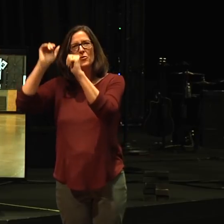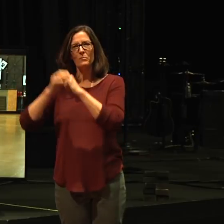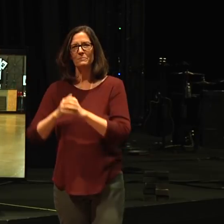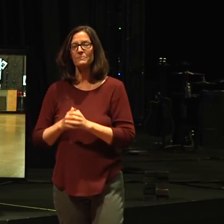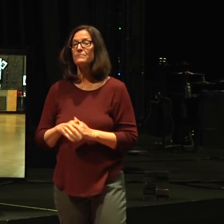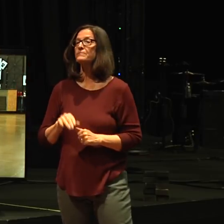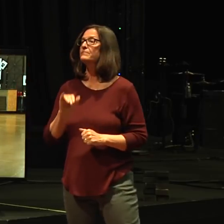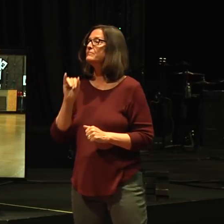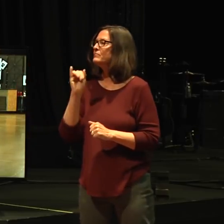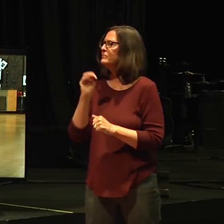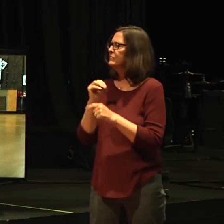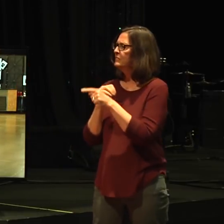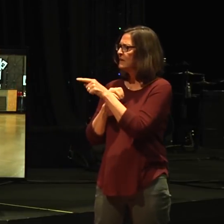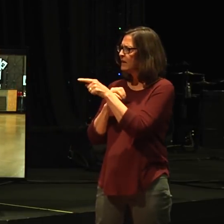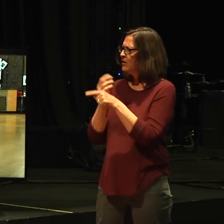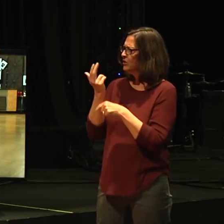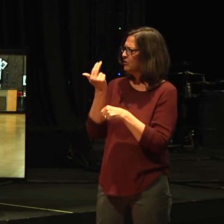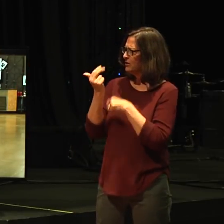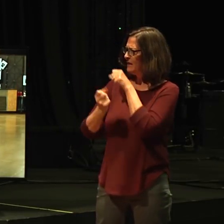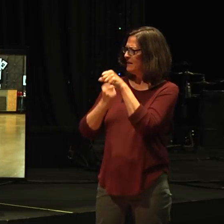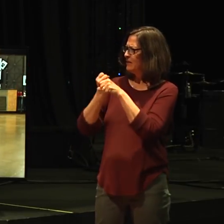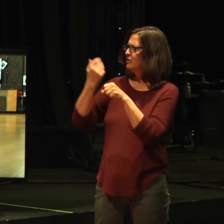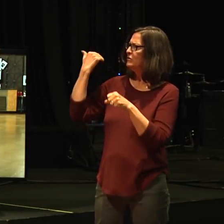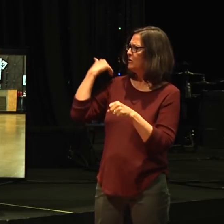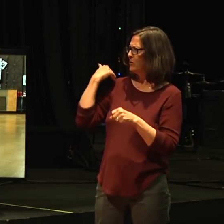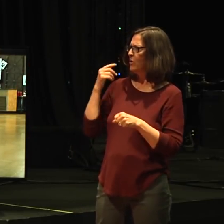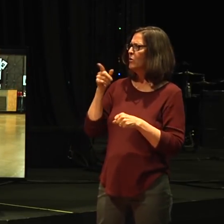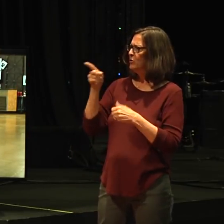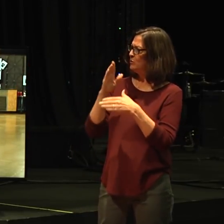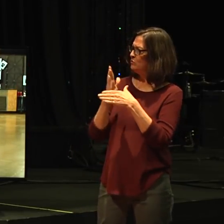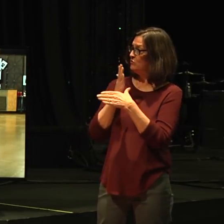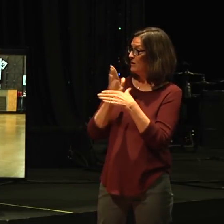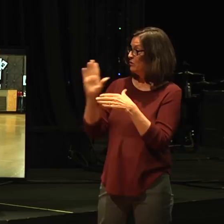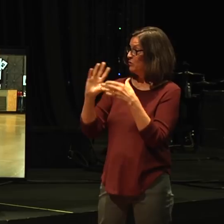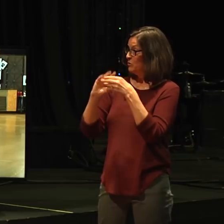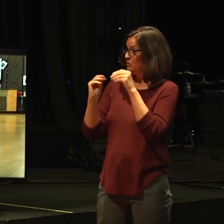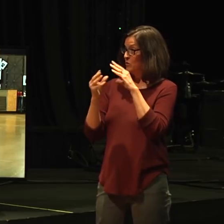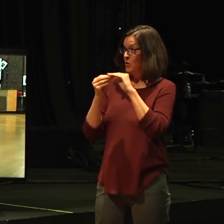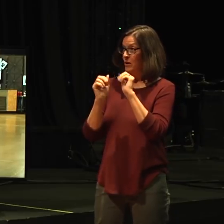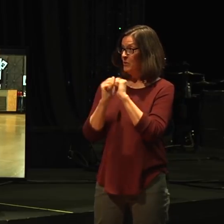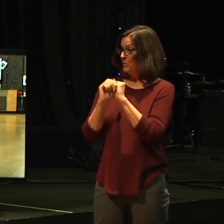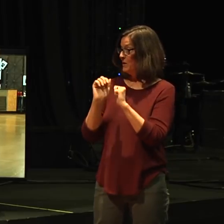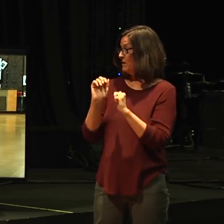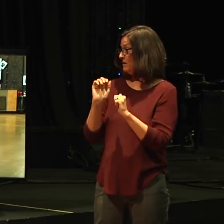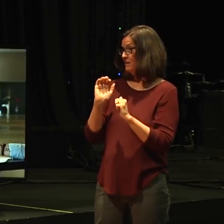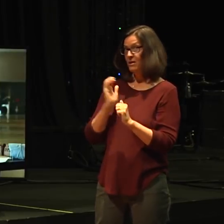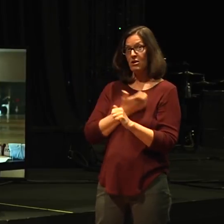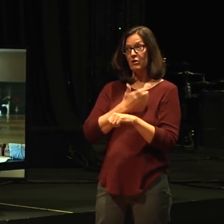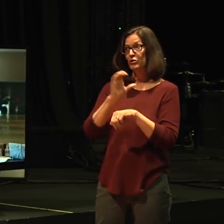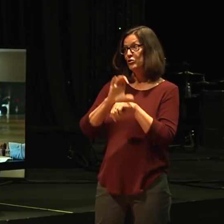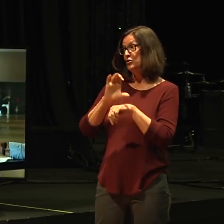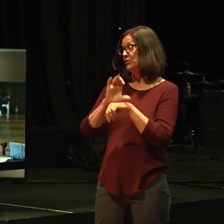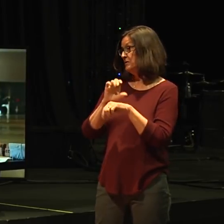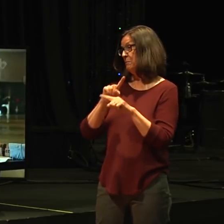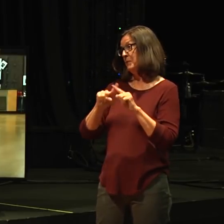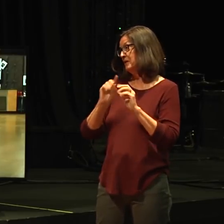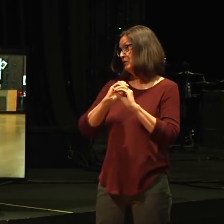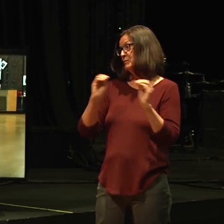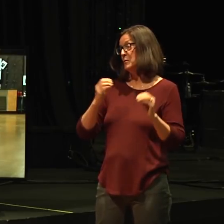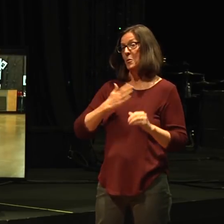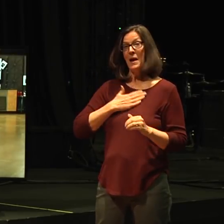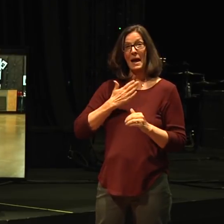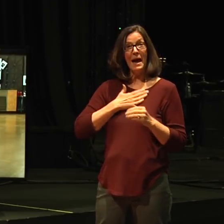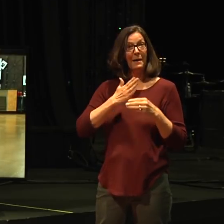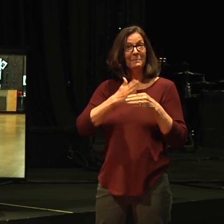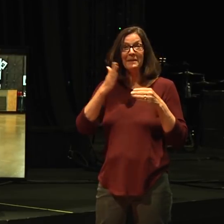you shared this story with our church for the first time, because a lot of churches, it doesn't have a bow on the end of it, right? Right. It's not like I prayed a prayer and